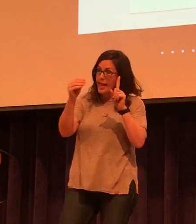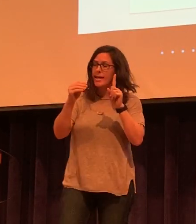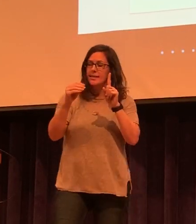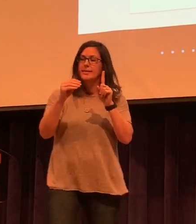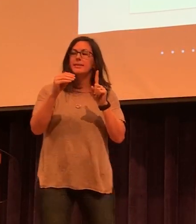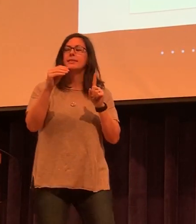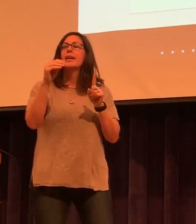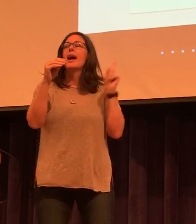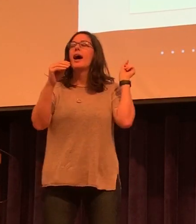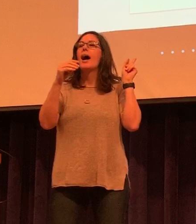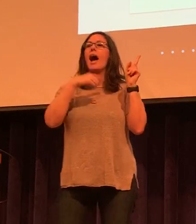Oh, and